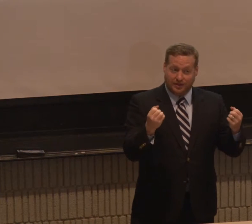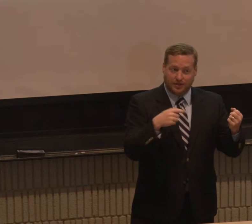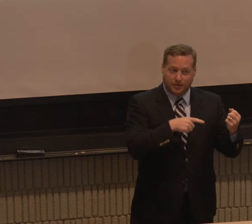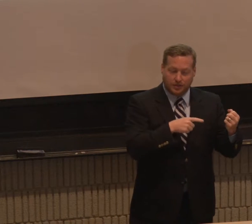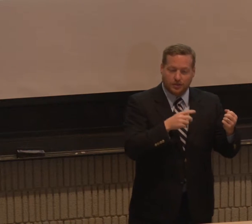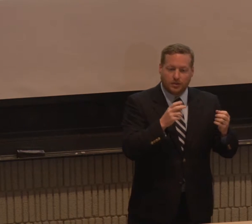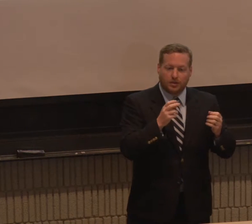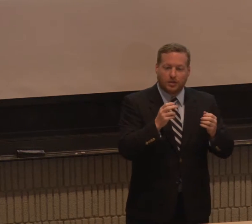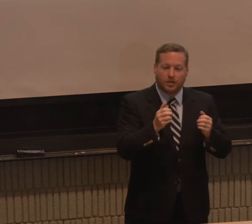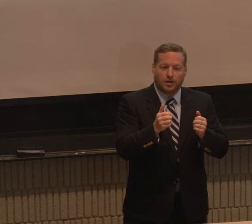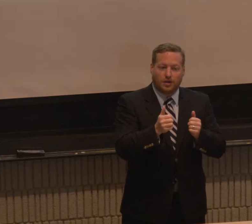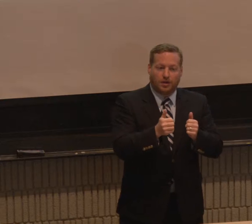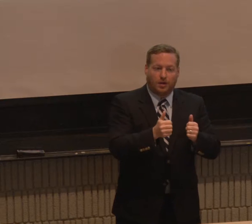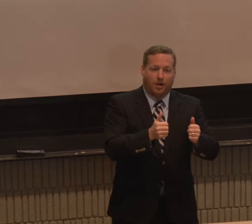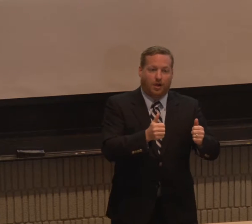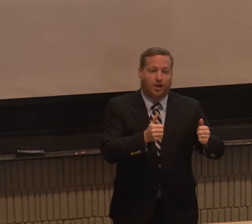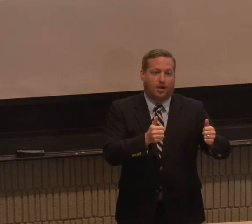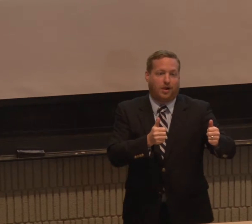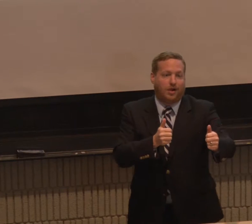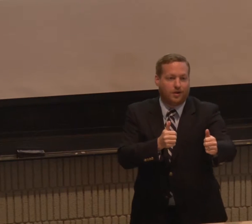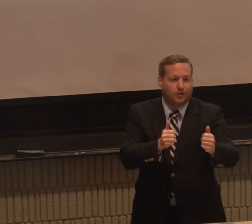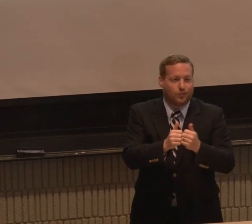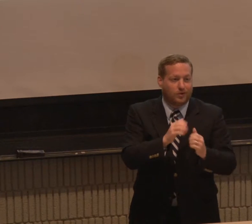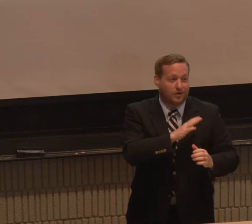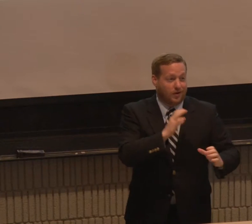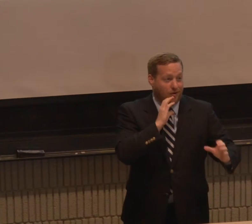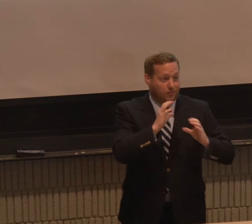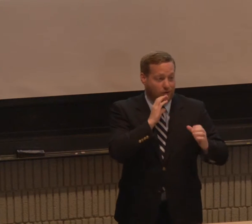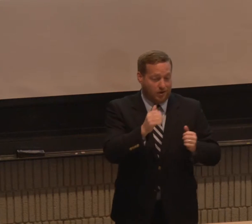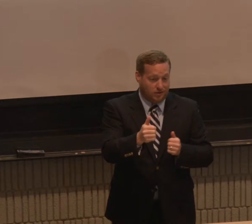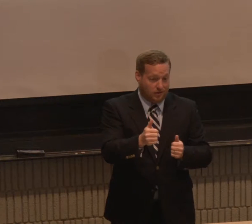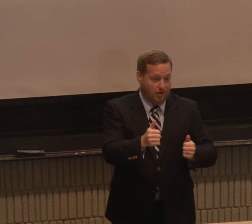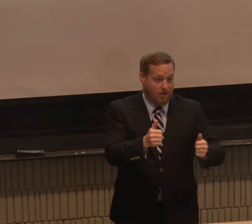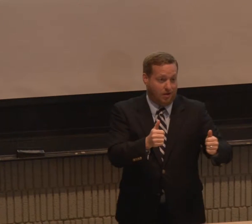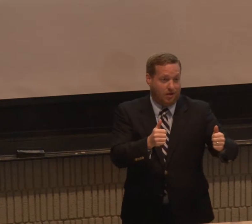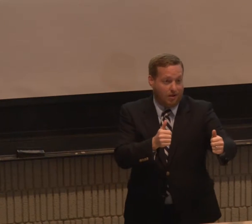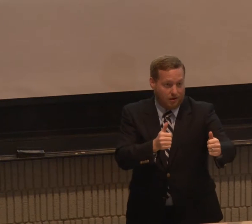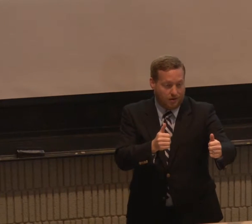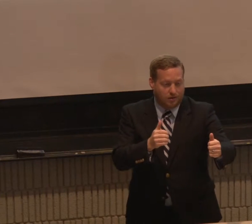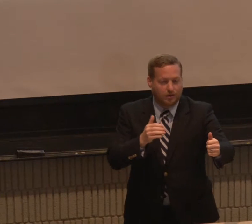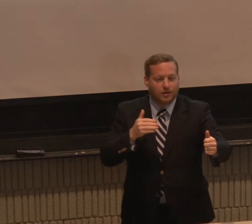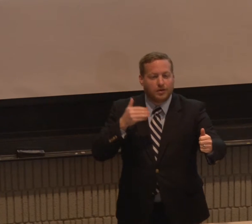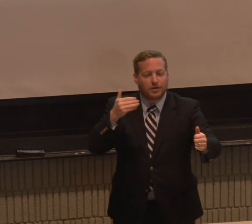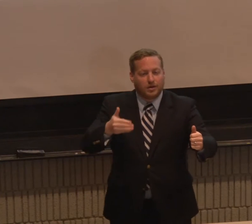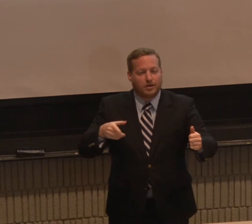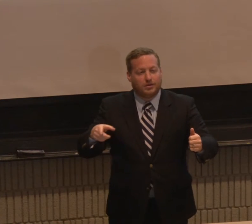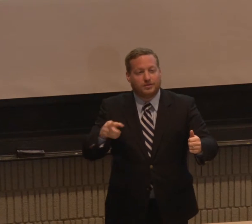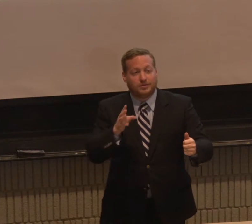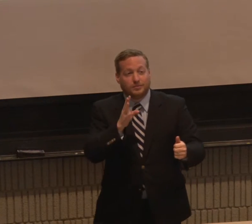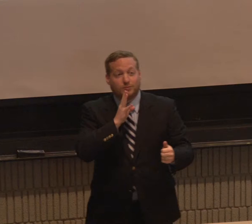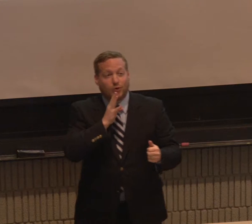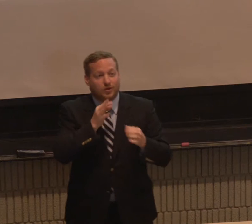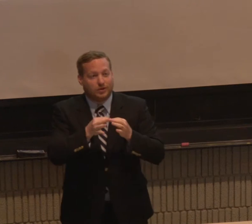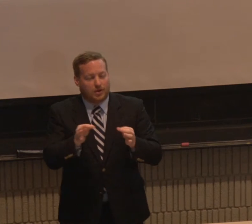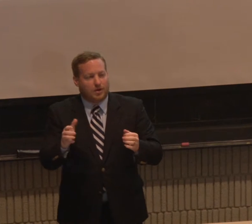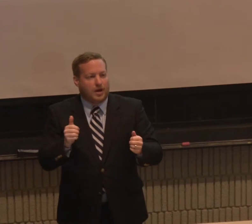Now, because babies exposed to sign language can actually communicate before their